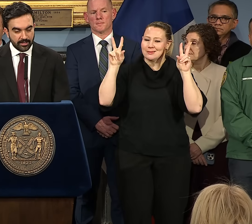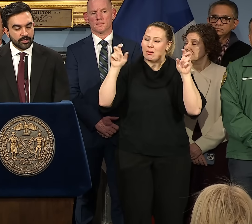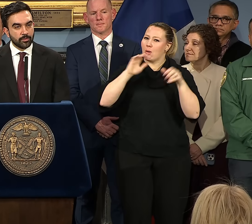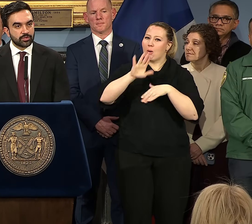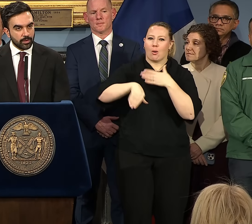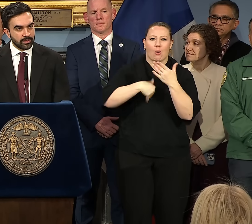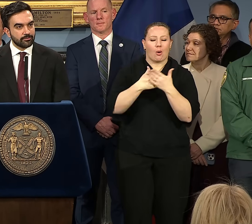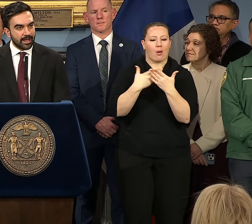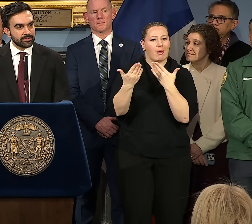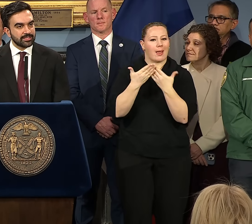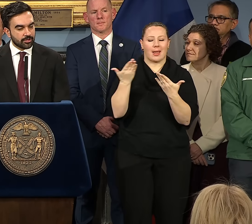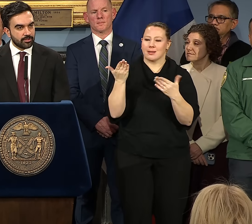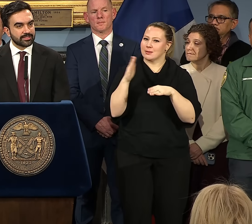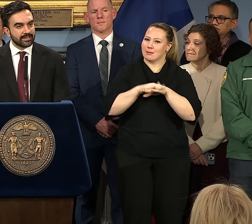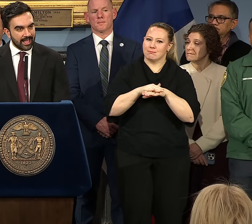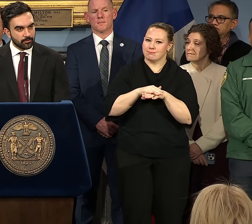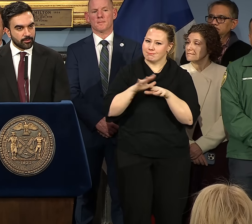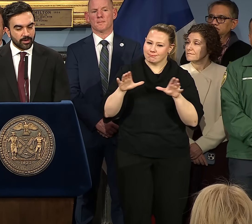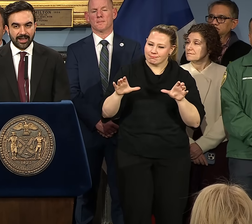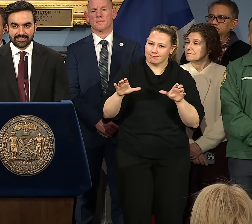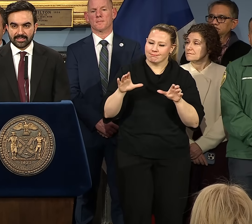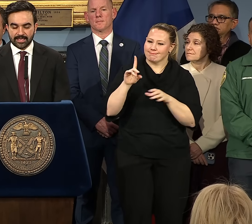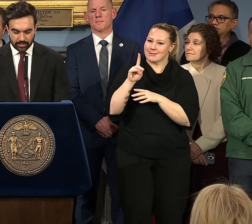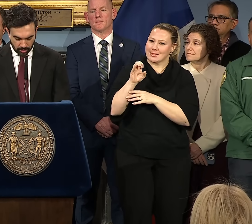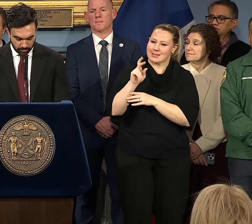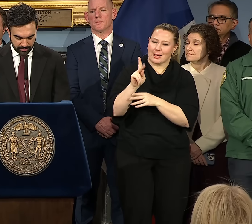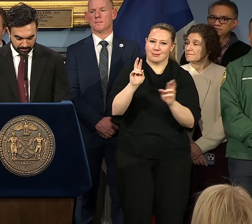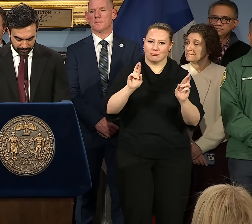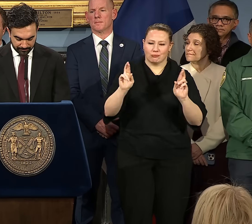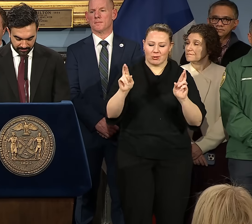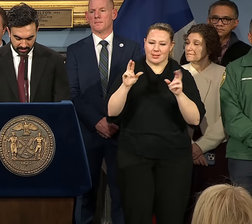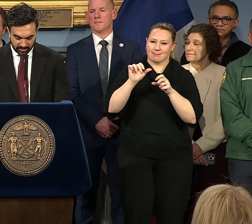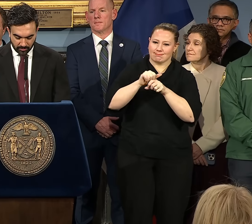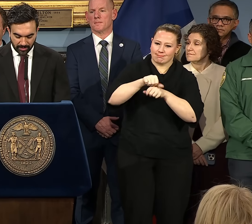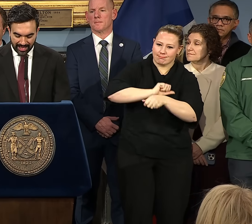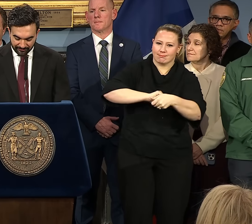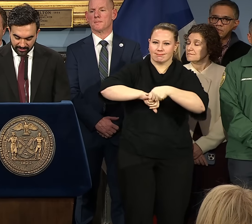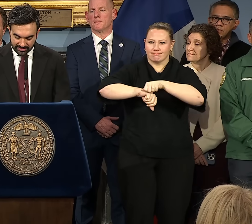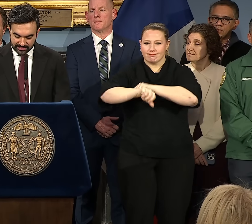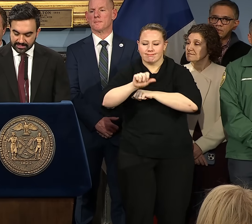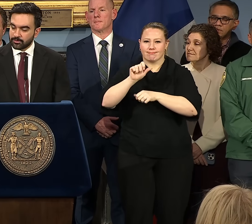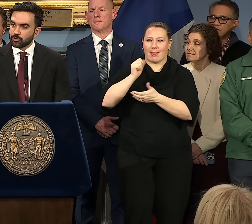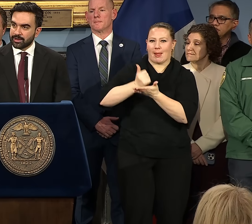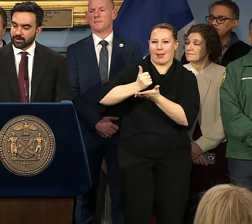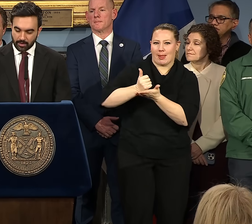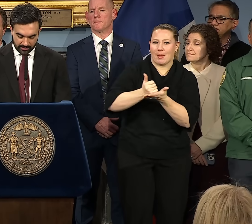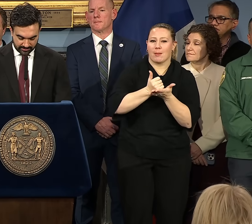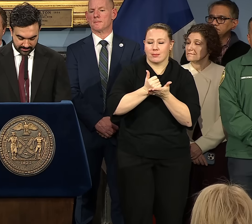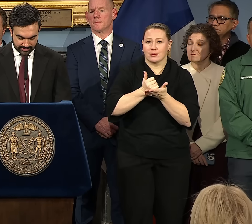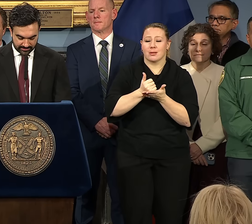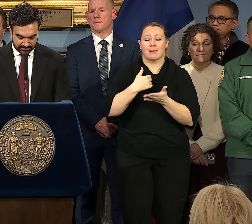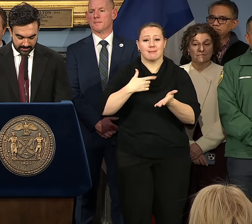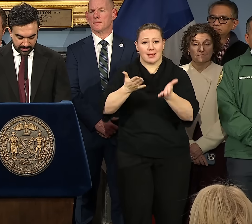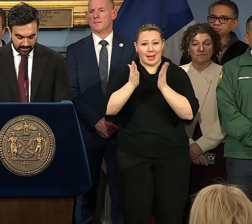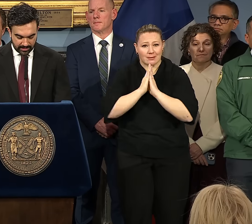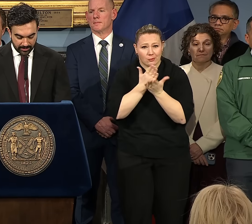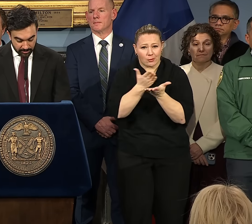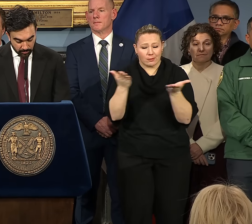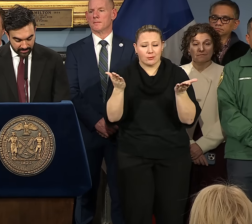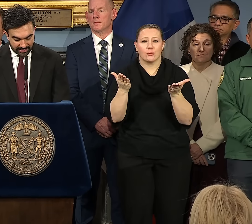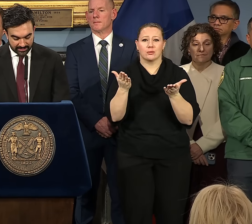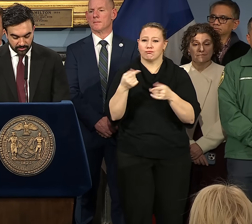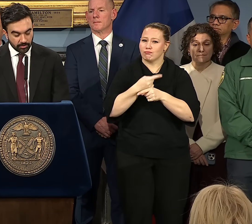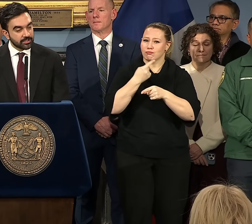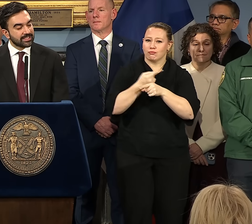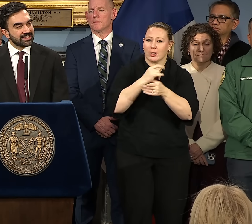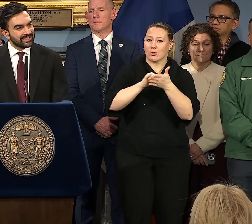311, which will route these calls to 911 as it is a code blue, whenever they see someone who may require assistance. I also